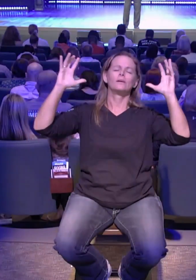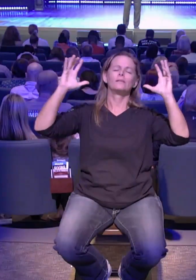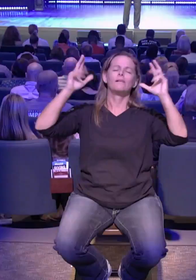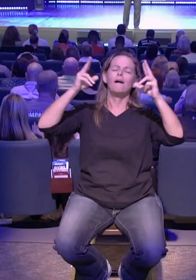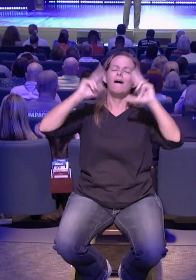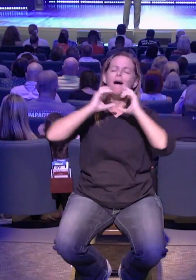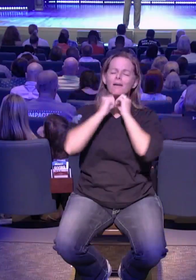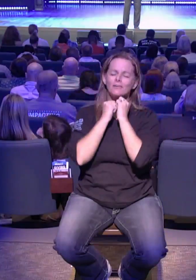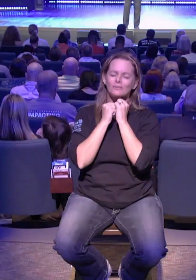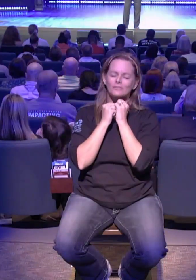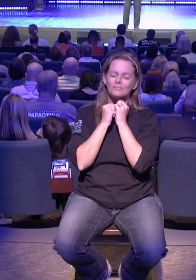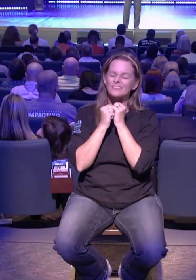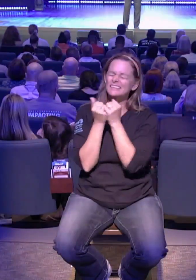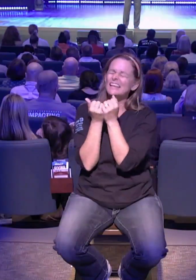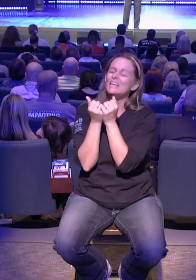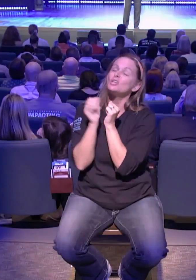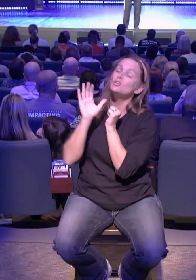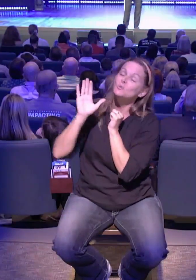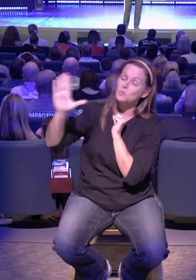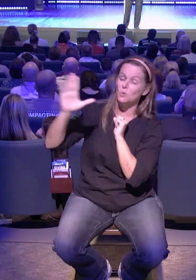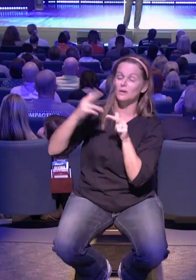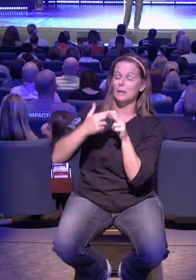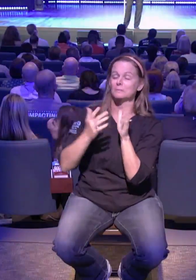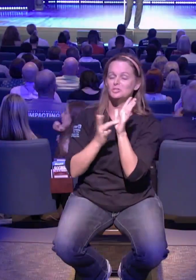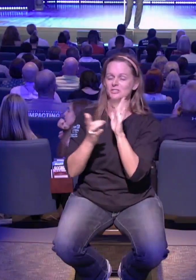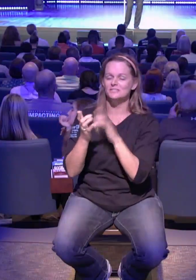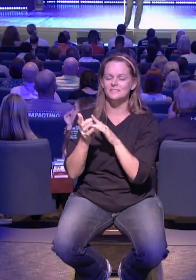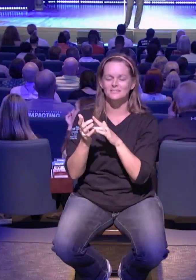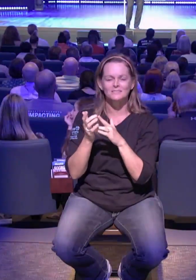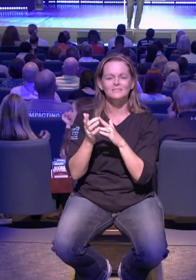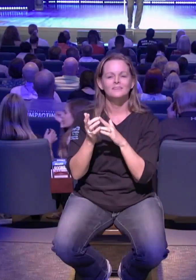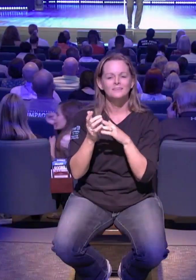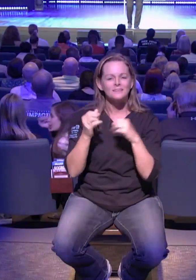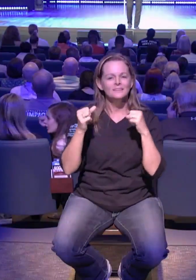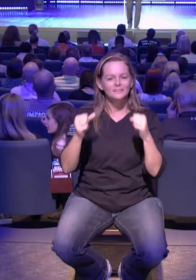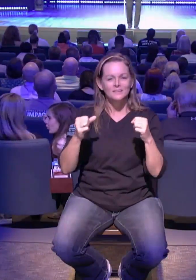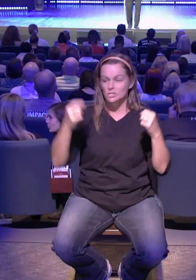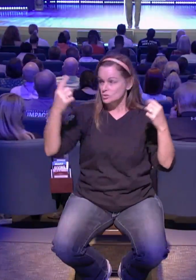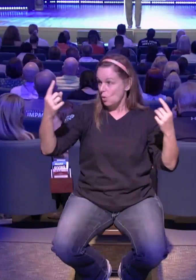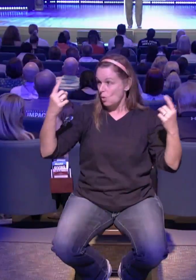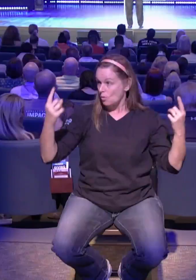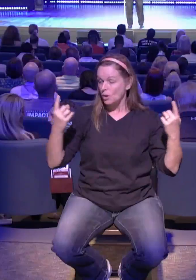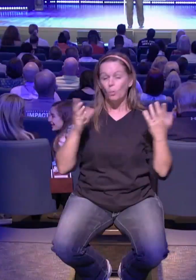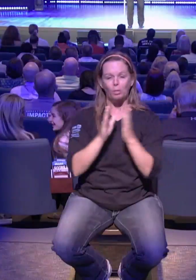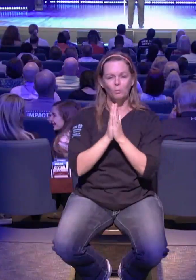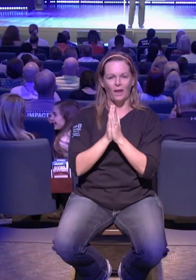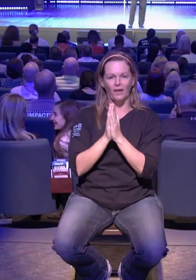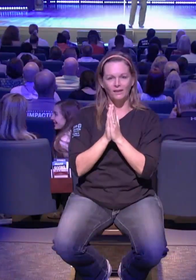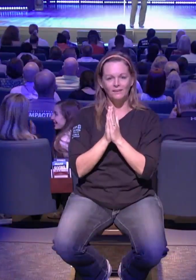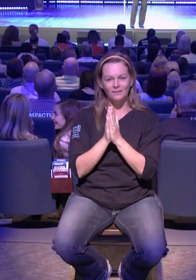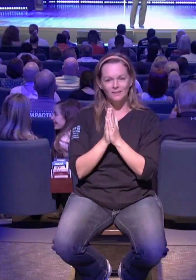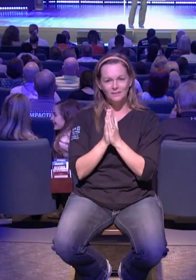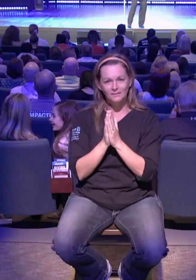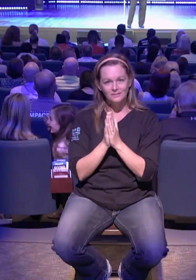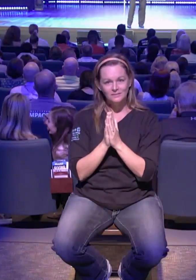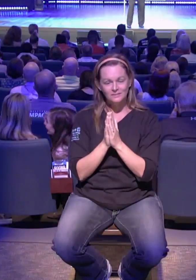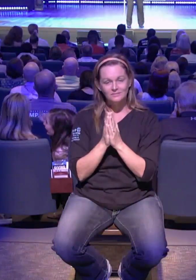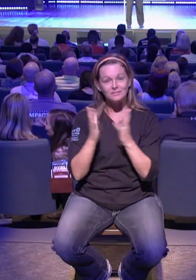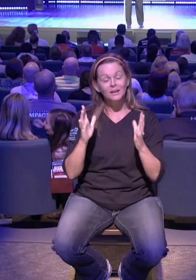name. I want to ask our campus pastor to come now and pray with us as we close this service. And